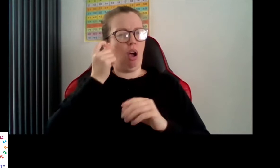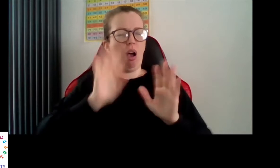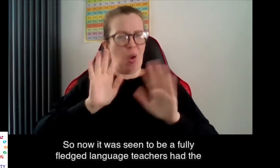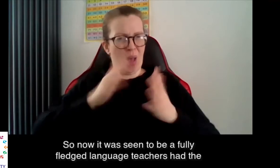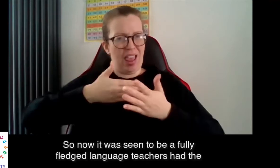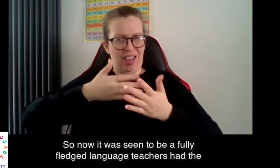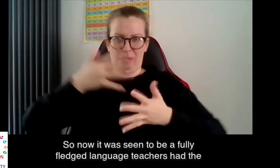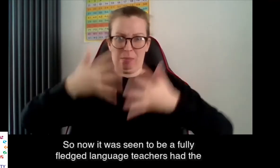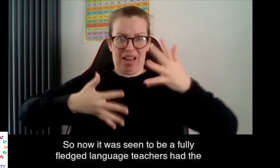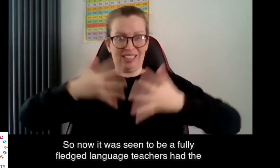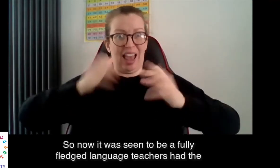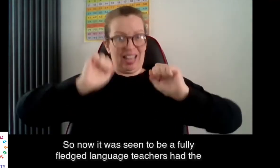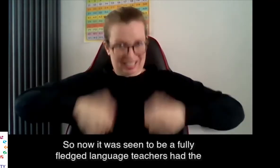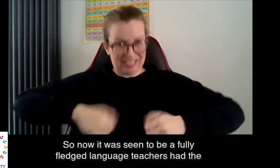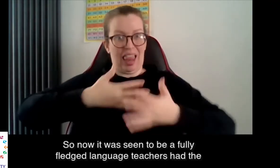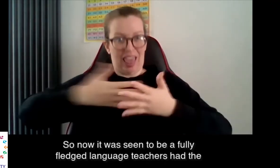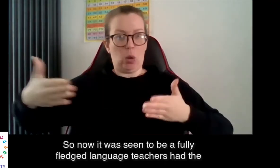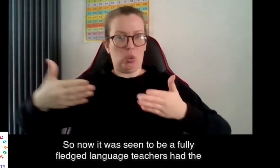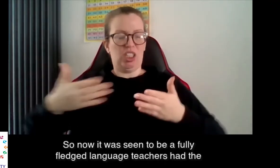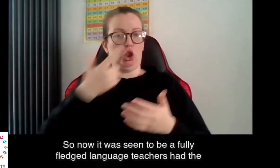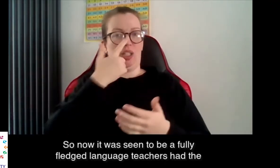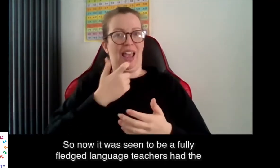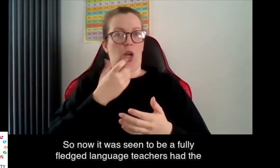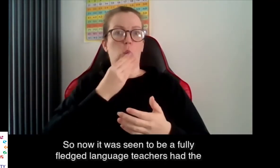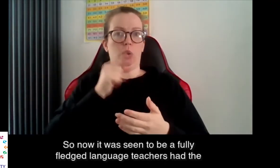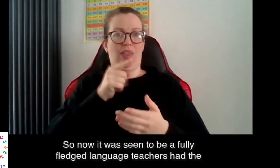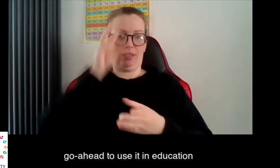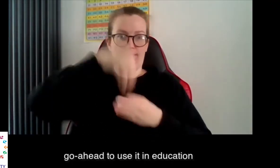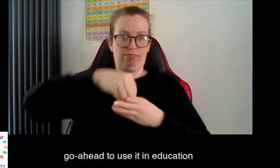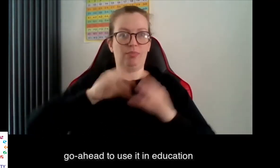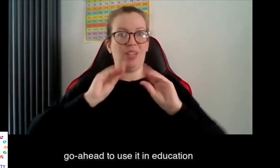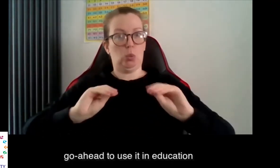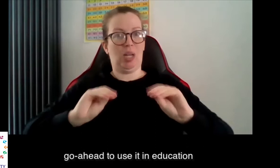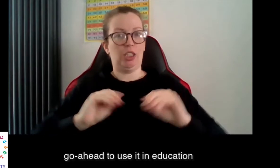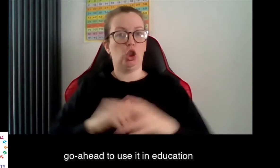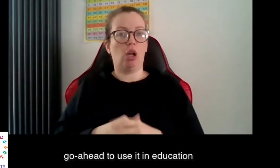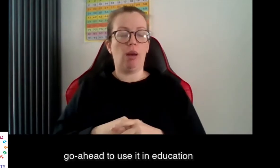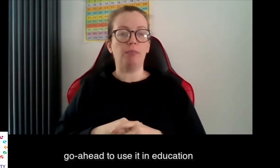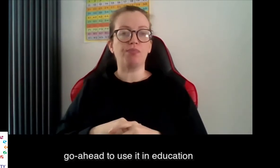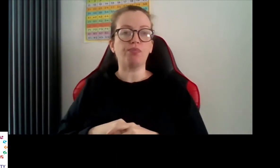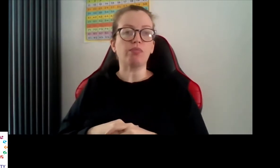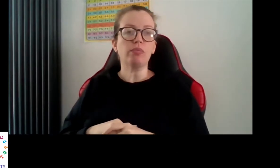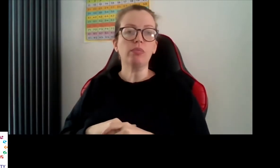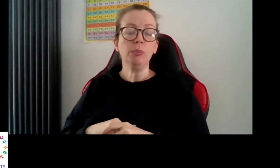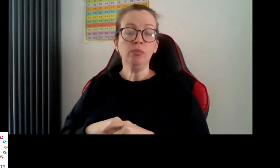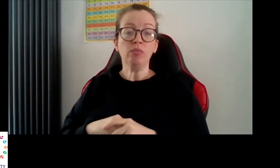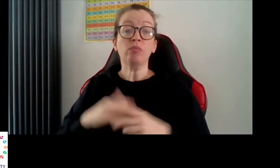So now it was seen to be a fully fledged language. Teachers had the go-ahead to use it in education.